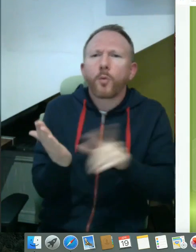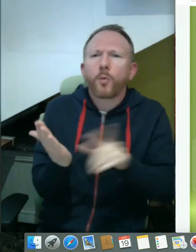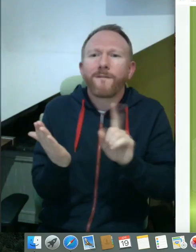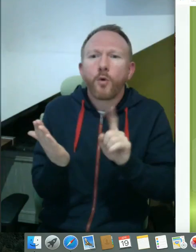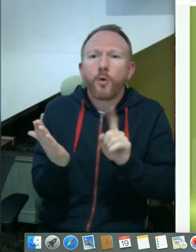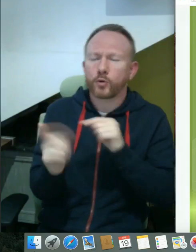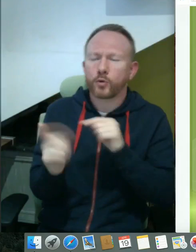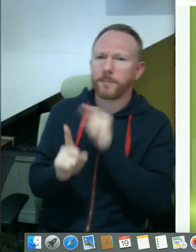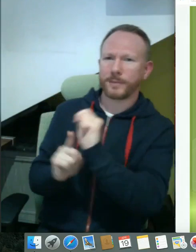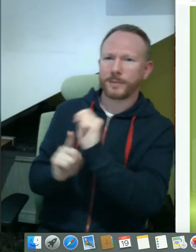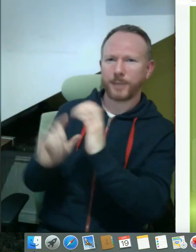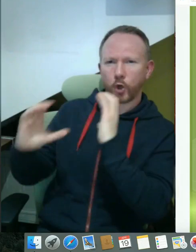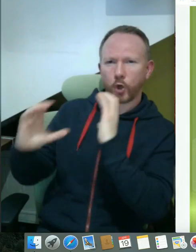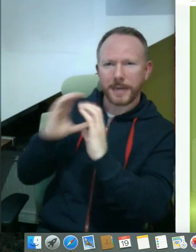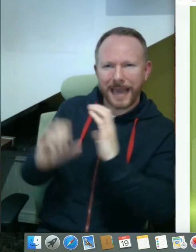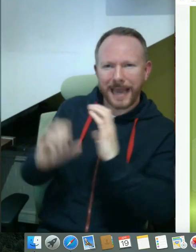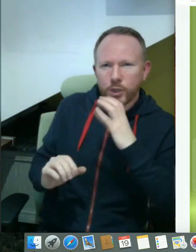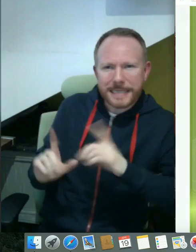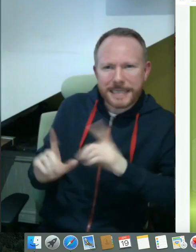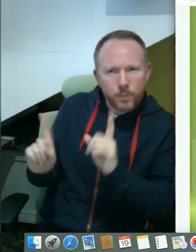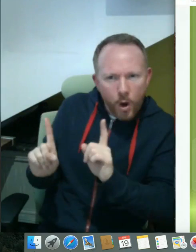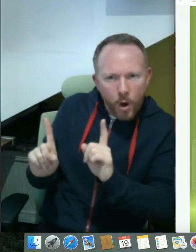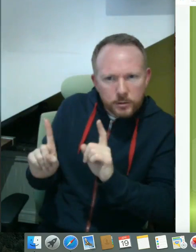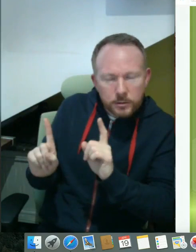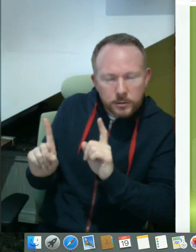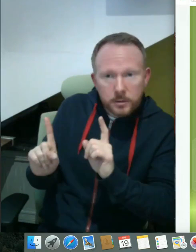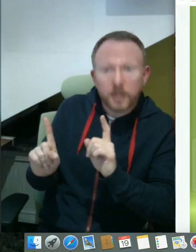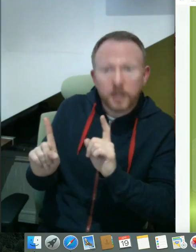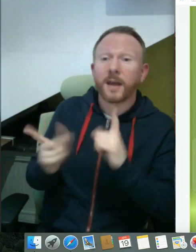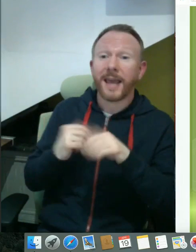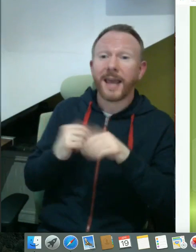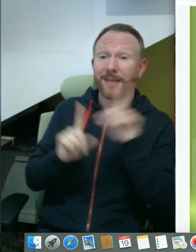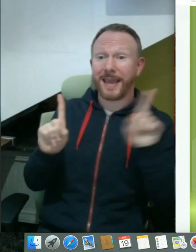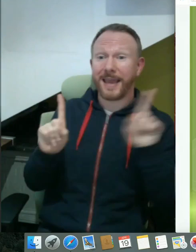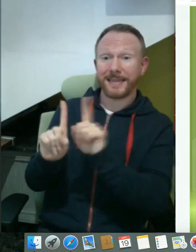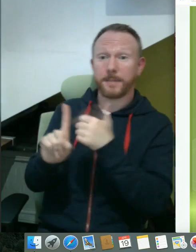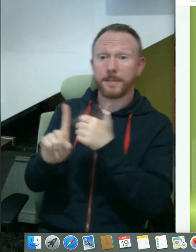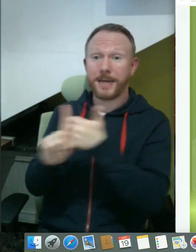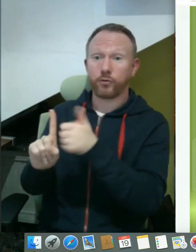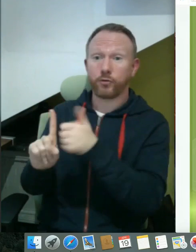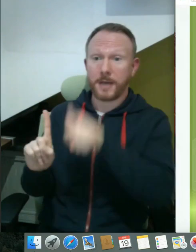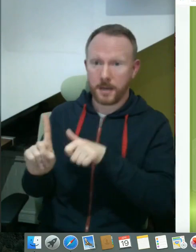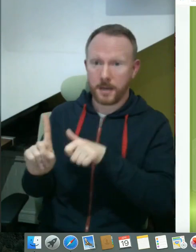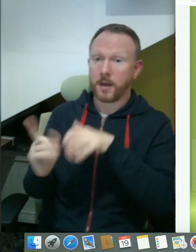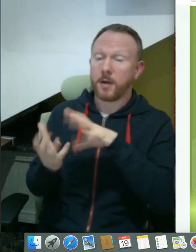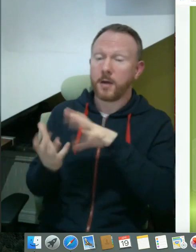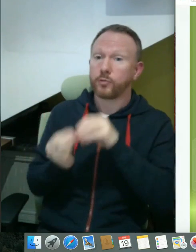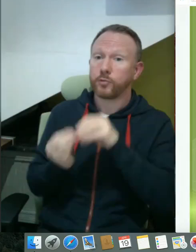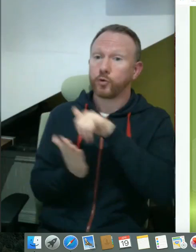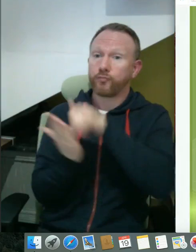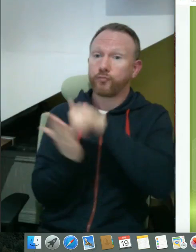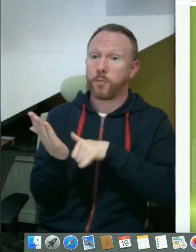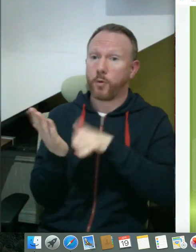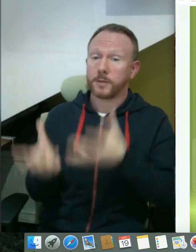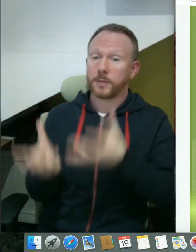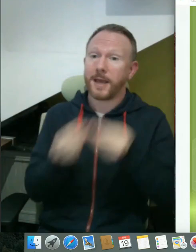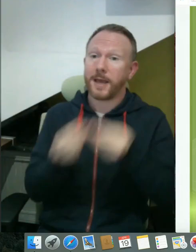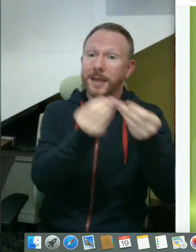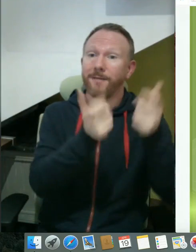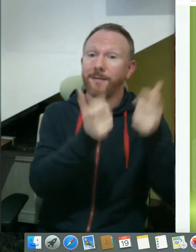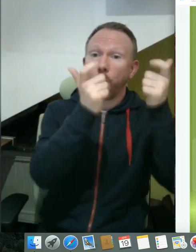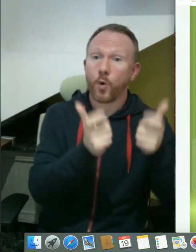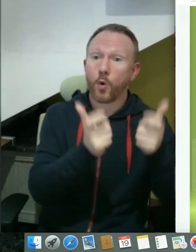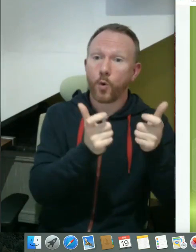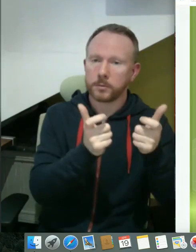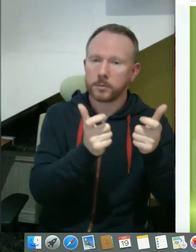an interpreting team to have sight of that report so that they can properly consider what the